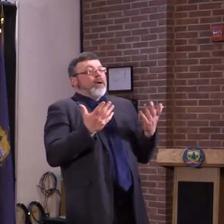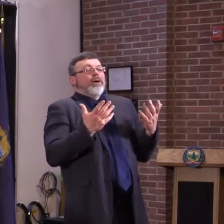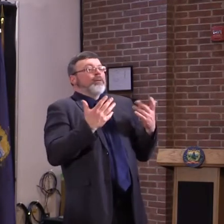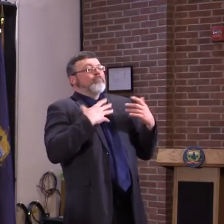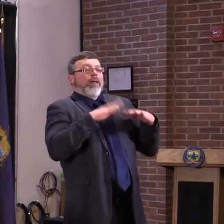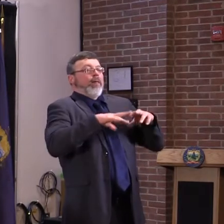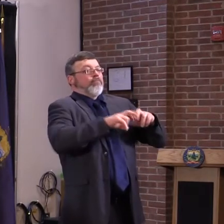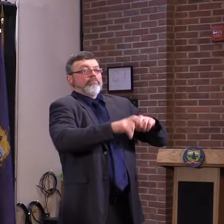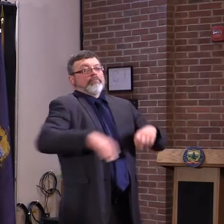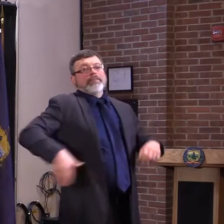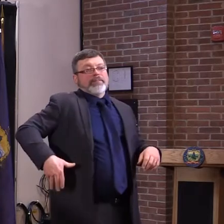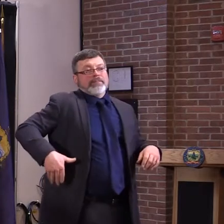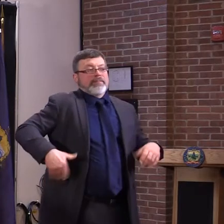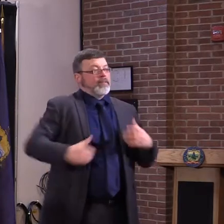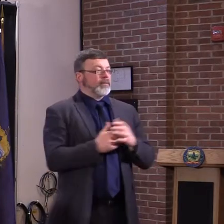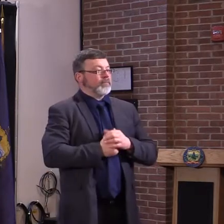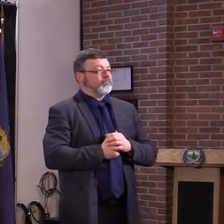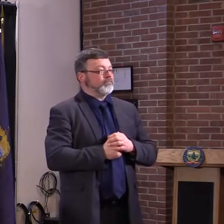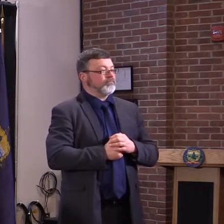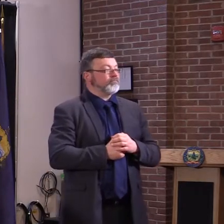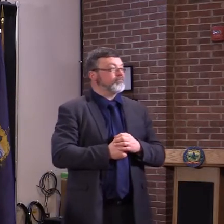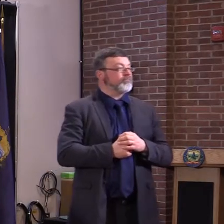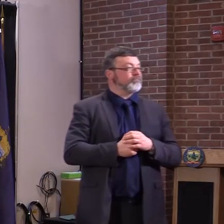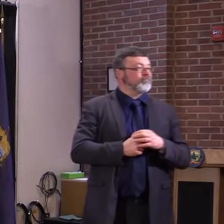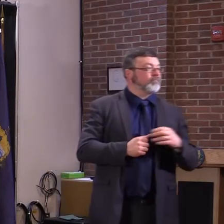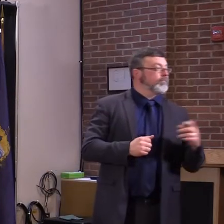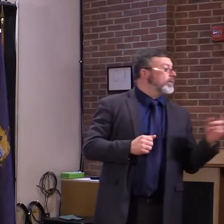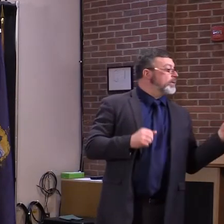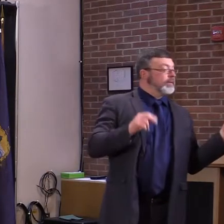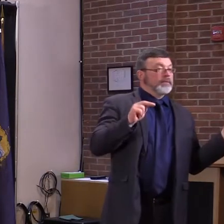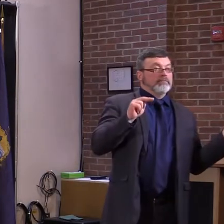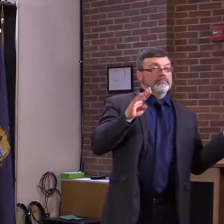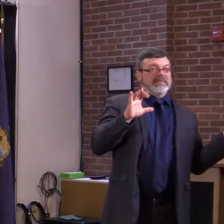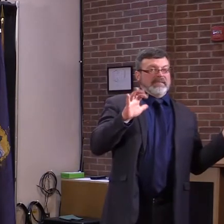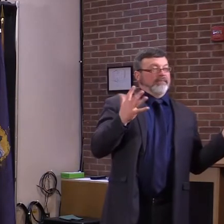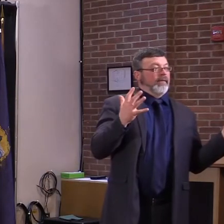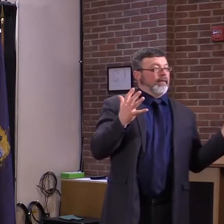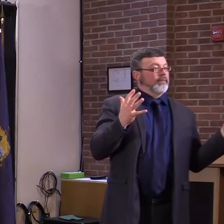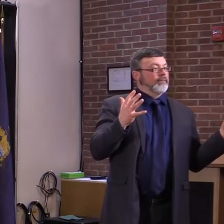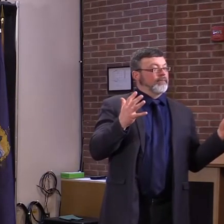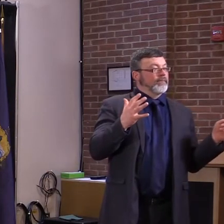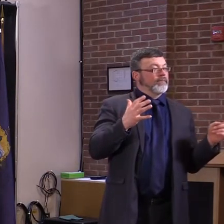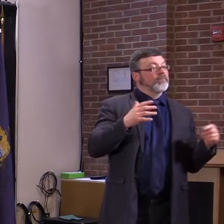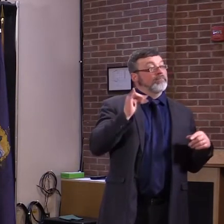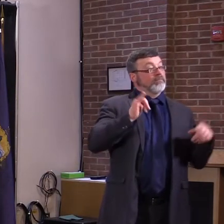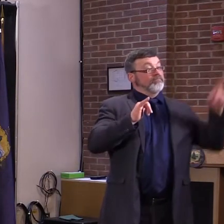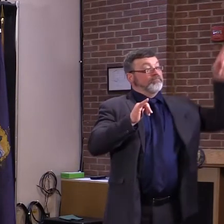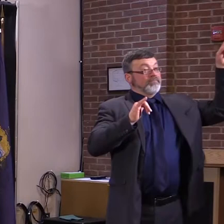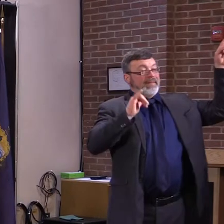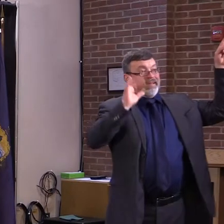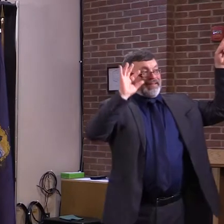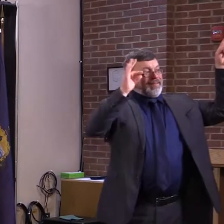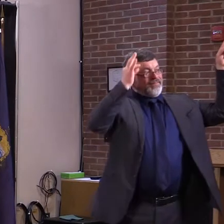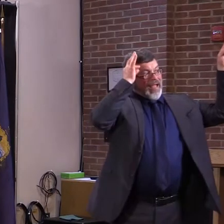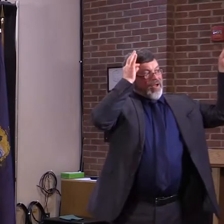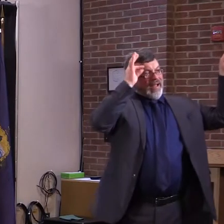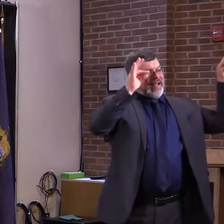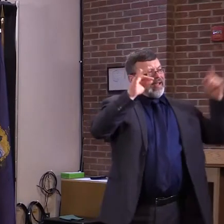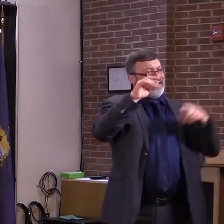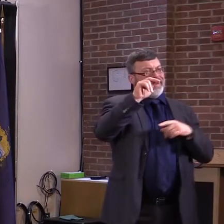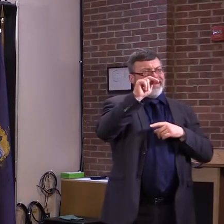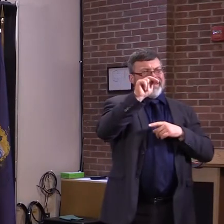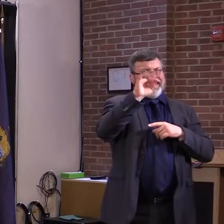Do we have any idea exactly how many N95 masks we'll be getting from the federal government and if they'll be coming on a rolling basis or all at once?